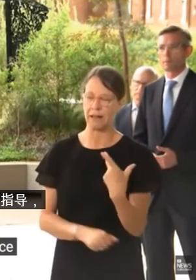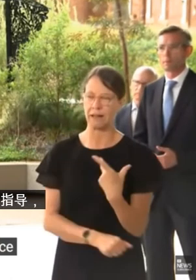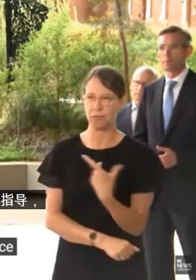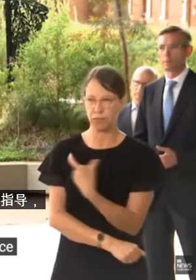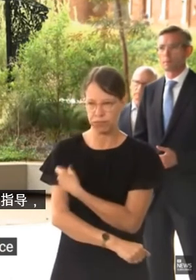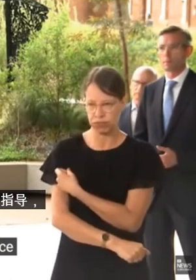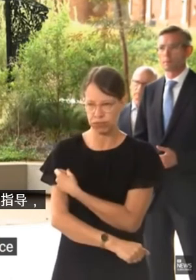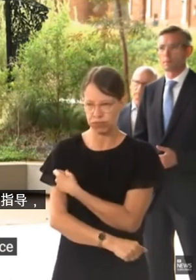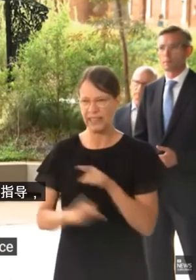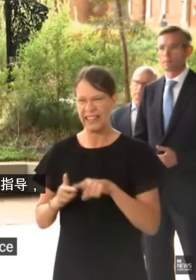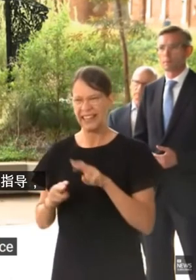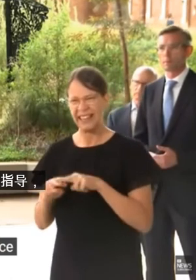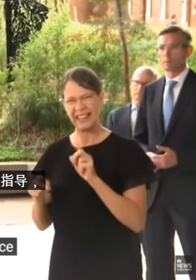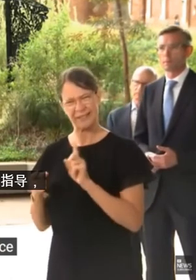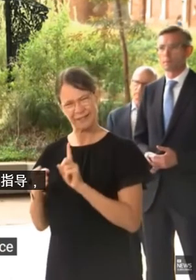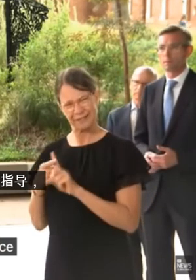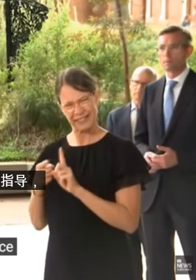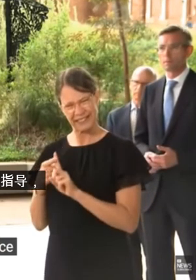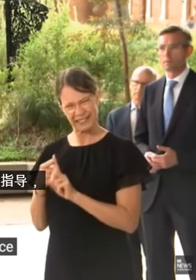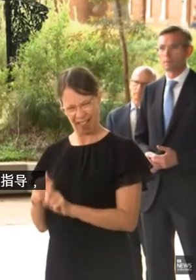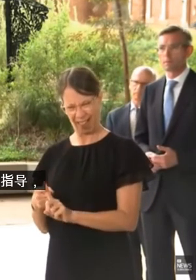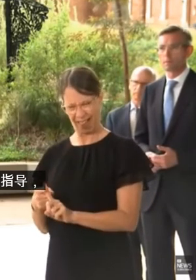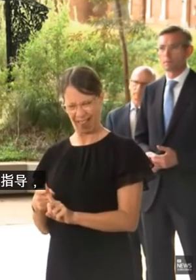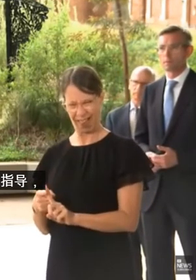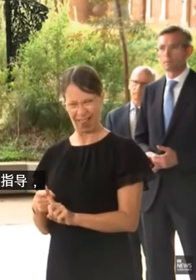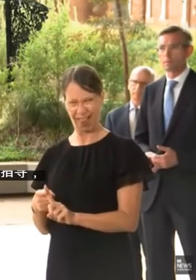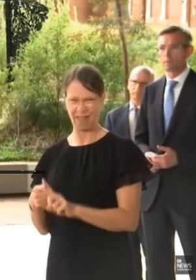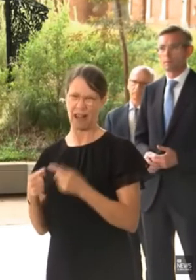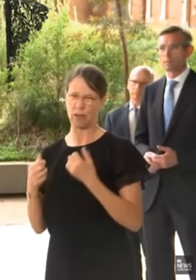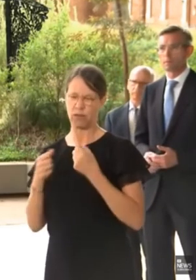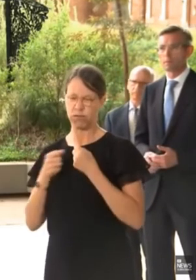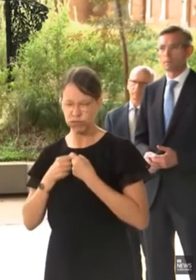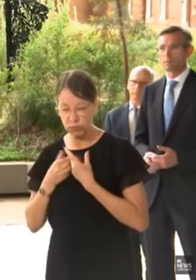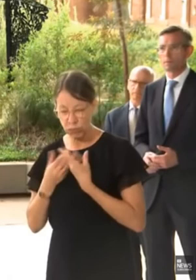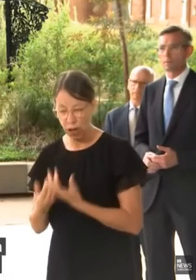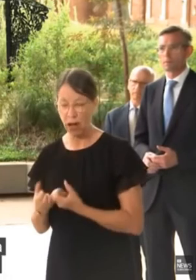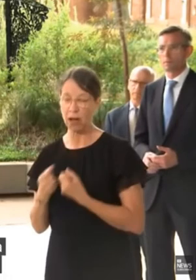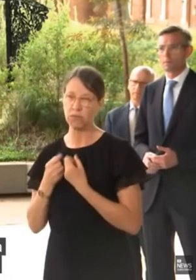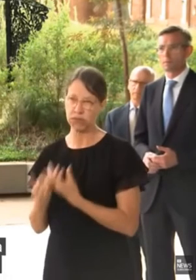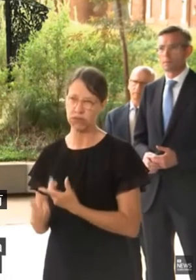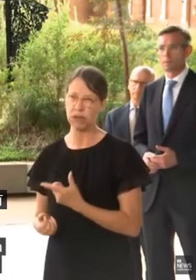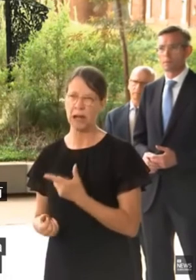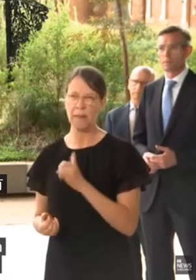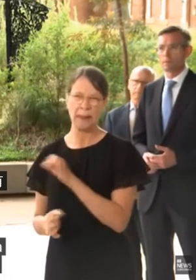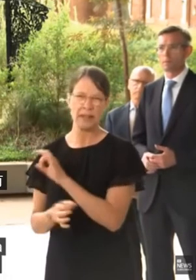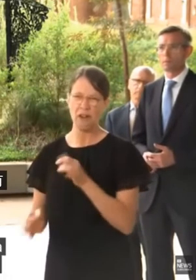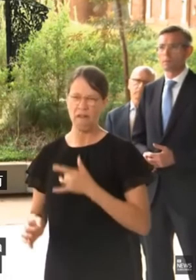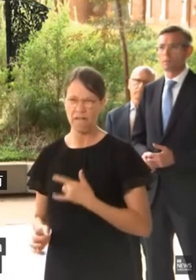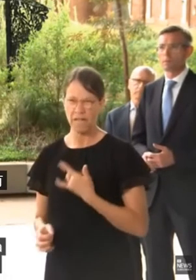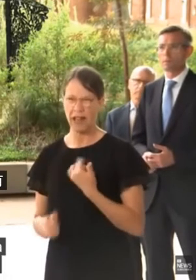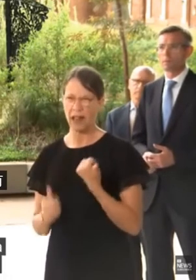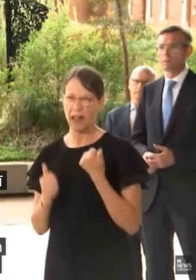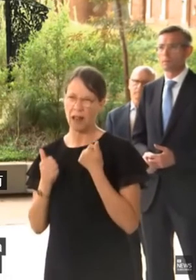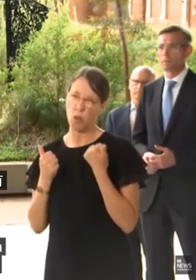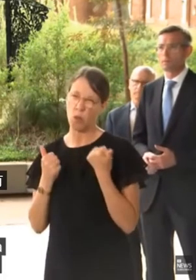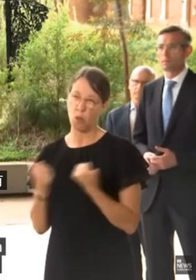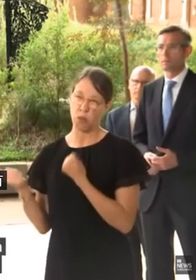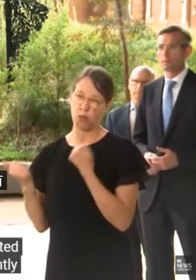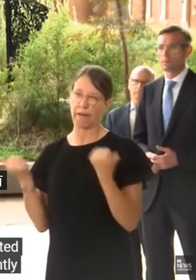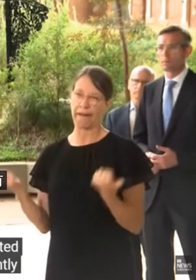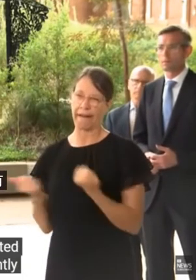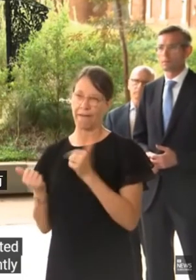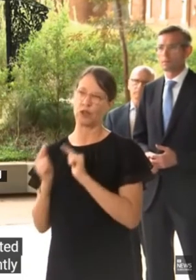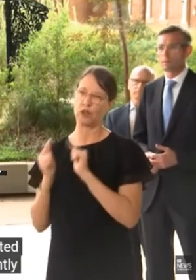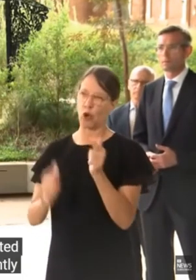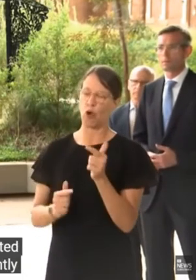of priority, I have a greater priority on getting those people vaccinated who have not been just recently